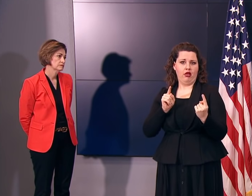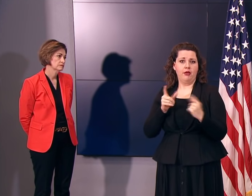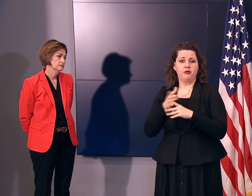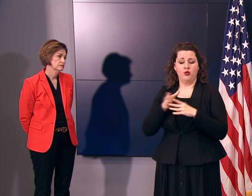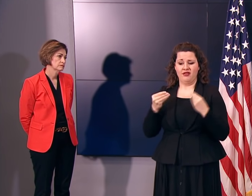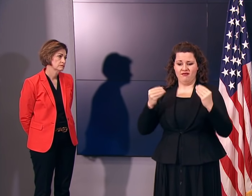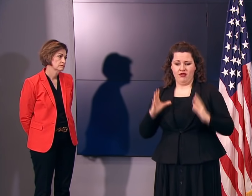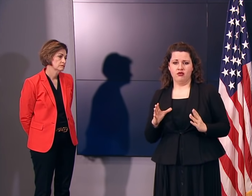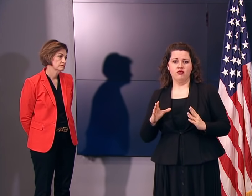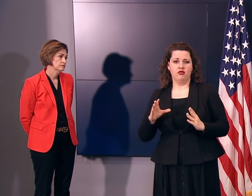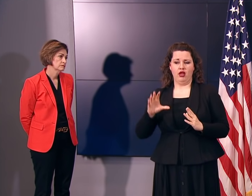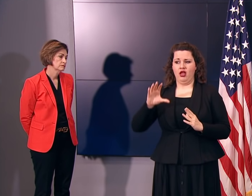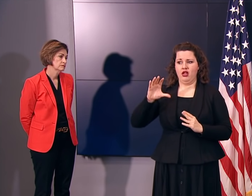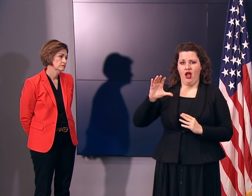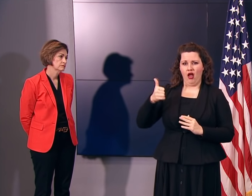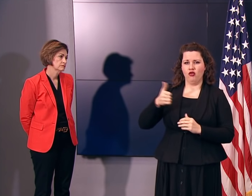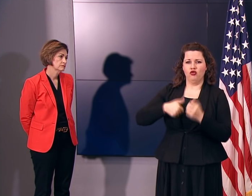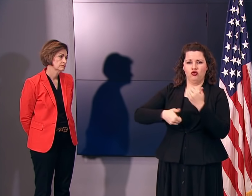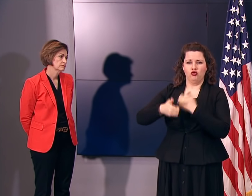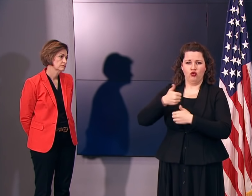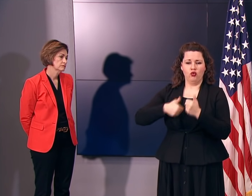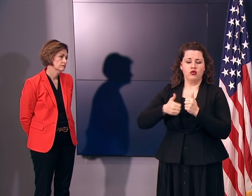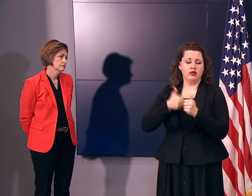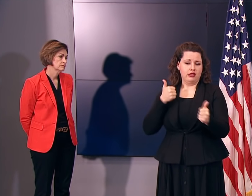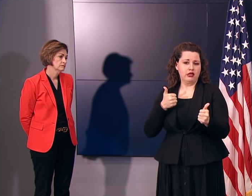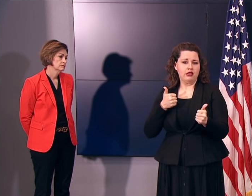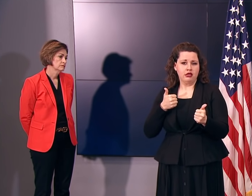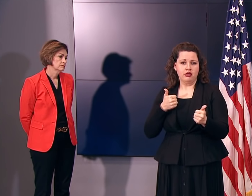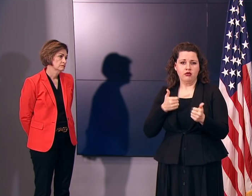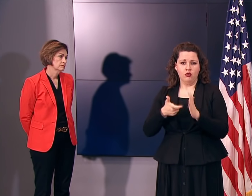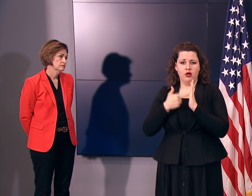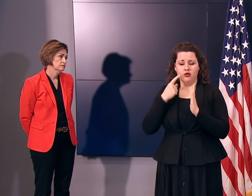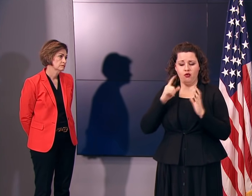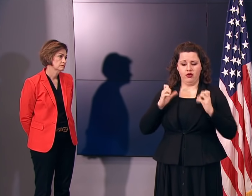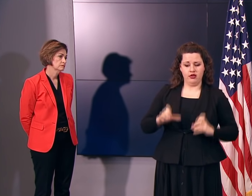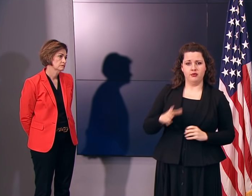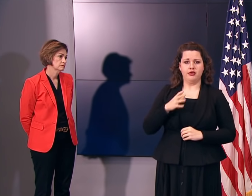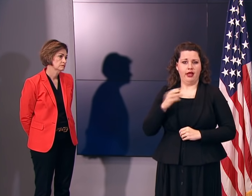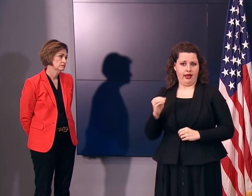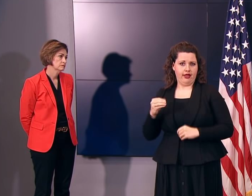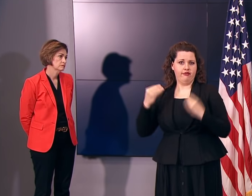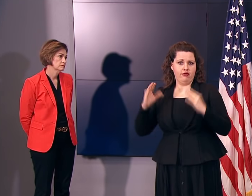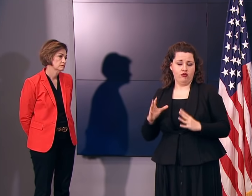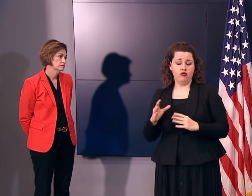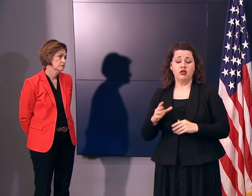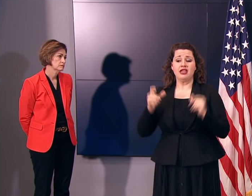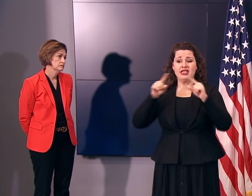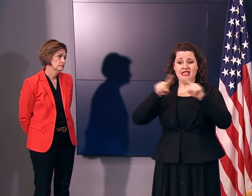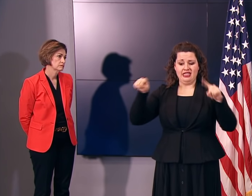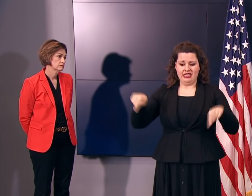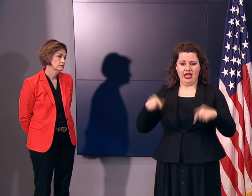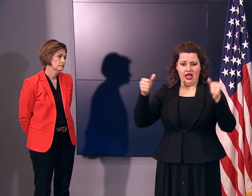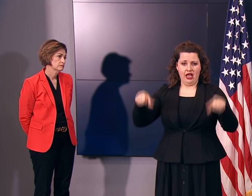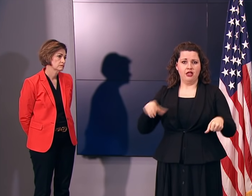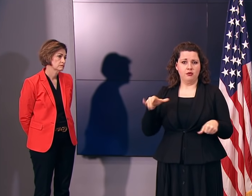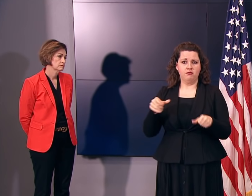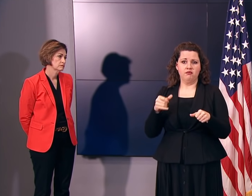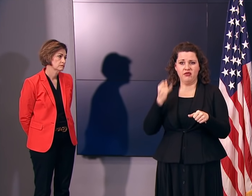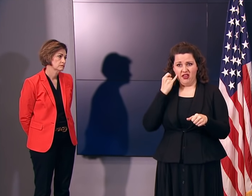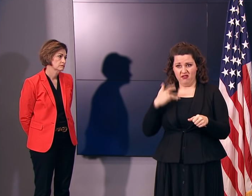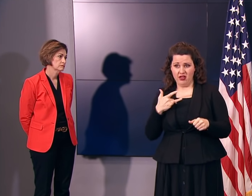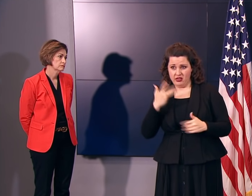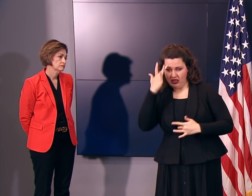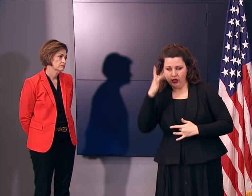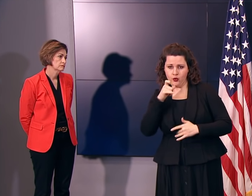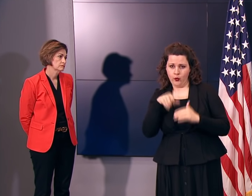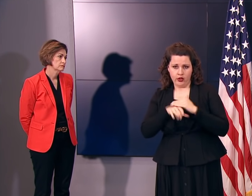and other social distancing requirements for vendors and customers. Signs should be posted telling the public not to enter if they are feeling